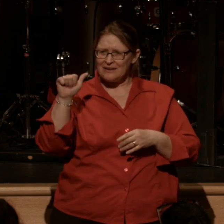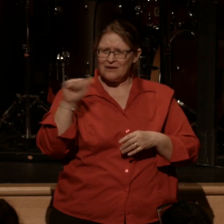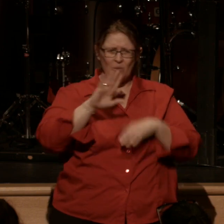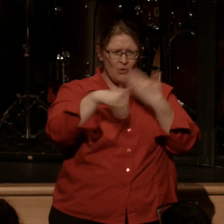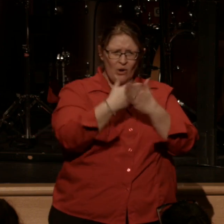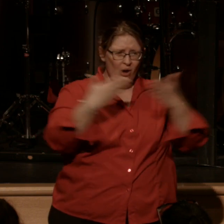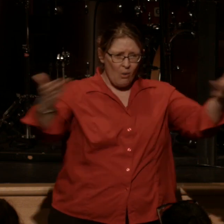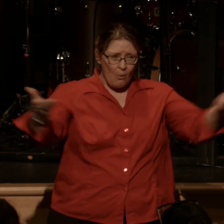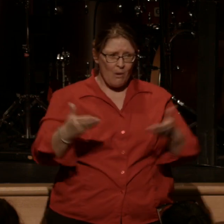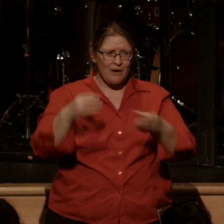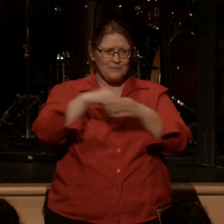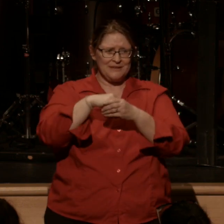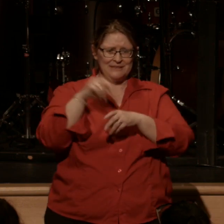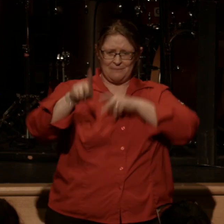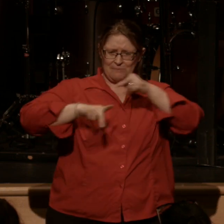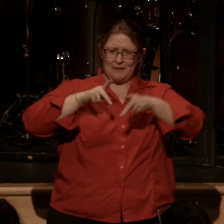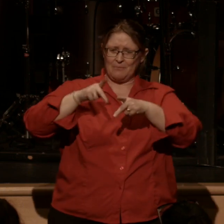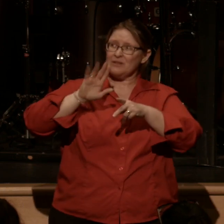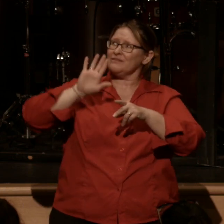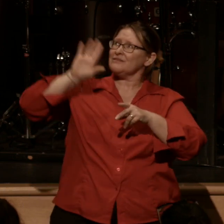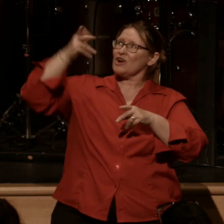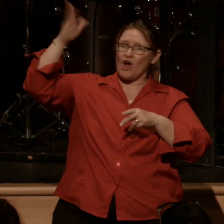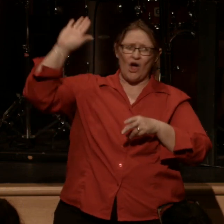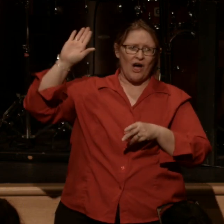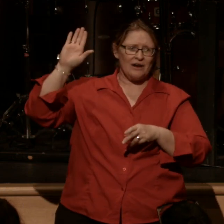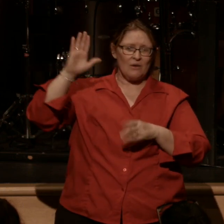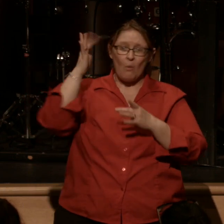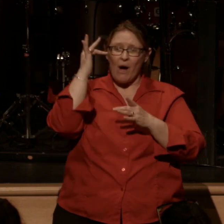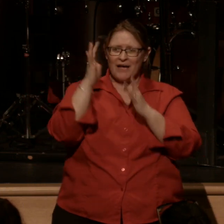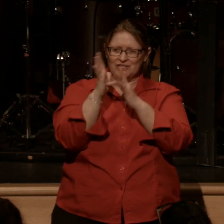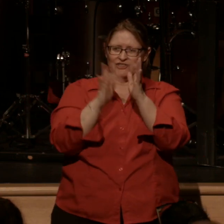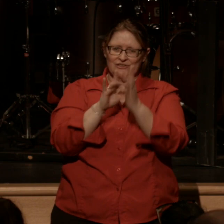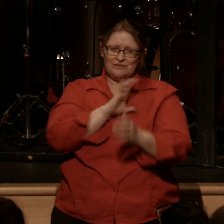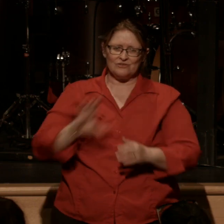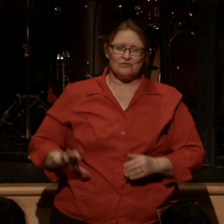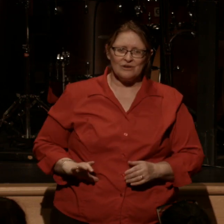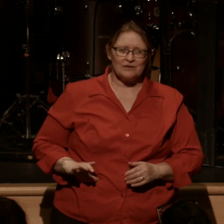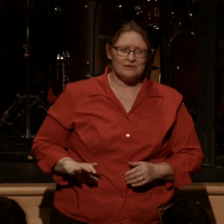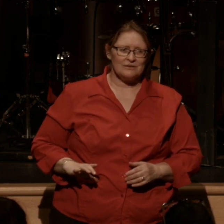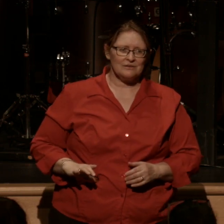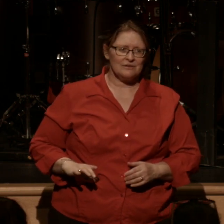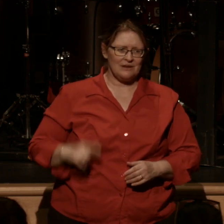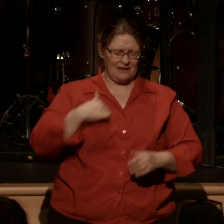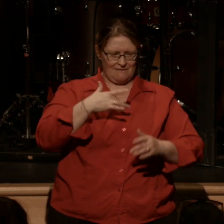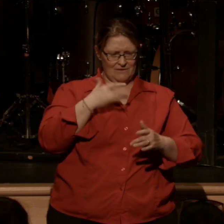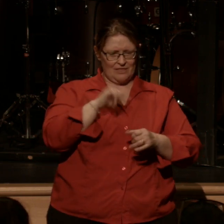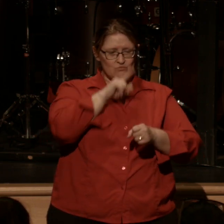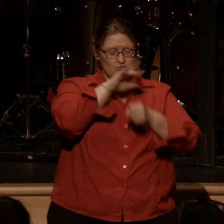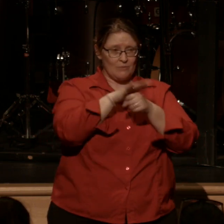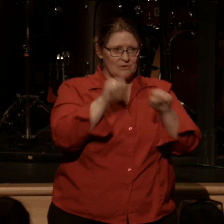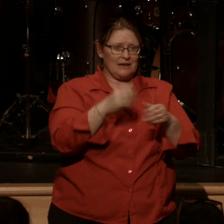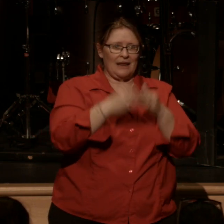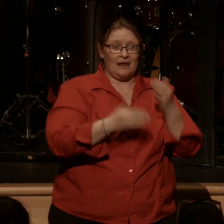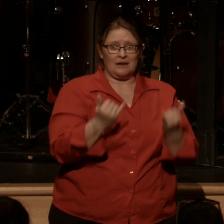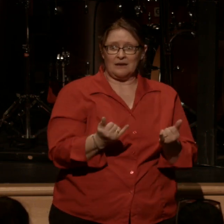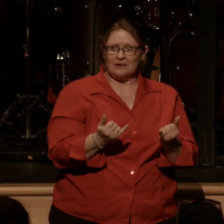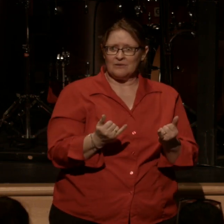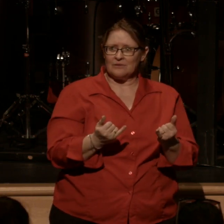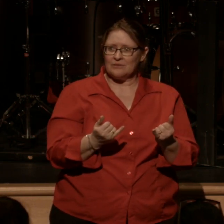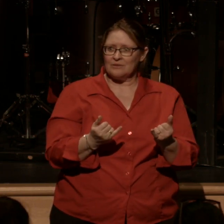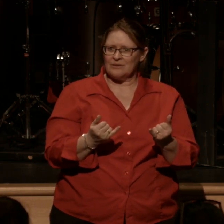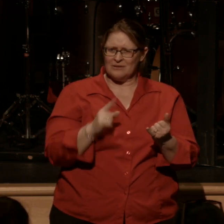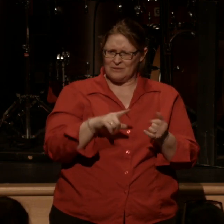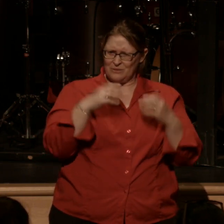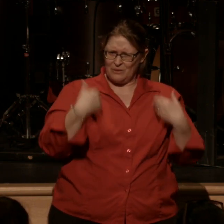all welcomed into the people of God because of Jesus Christ. Now, I feel after this promise that we could end right here.